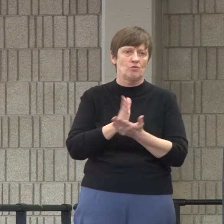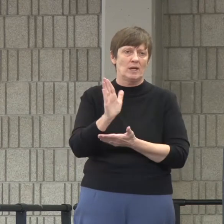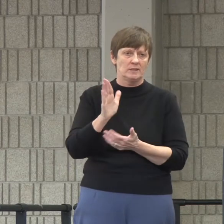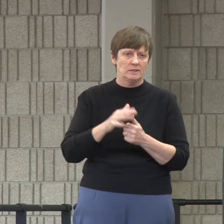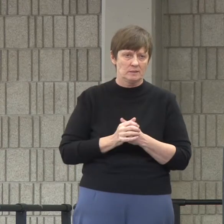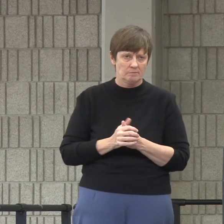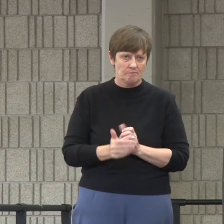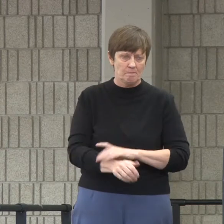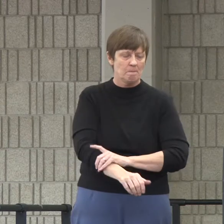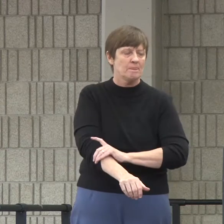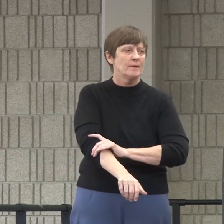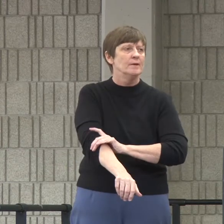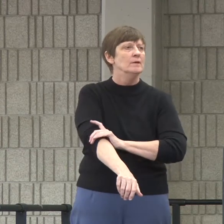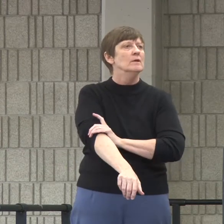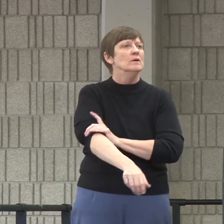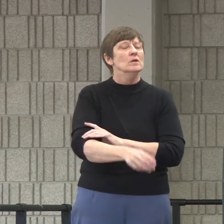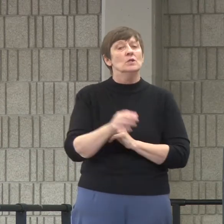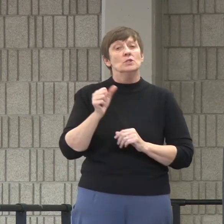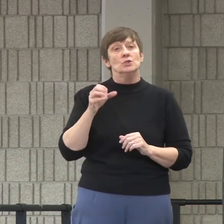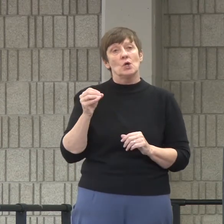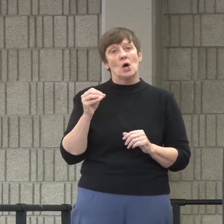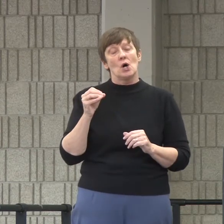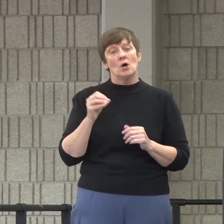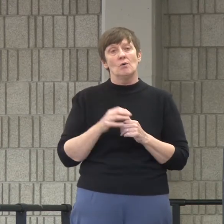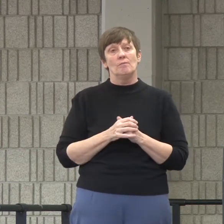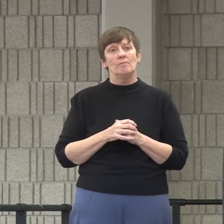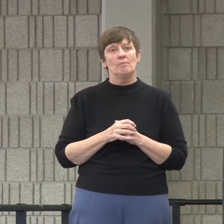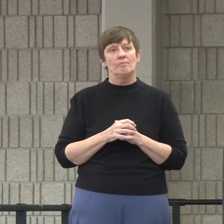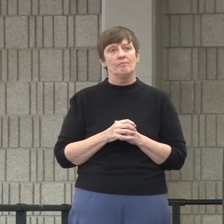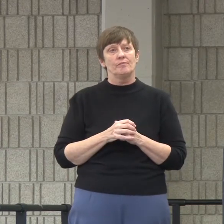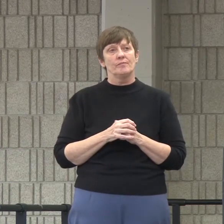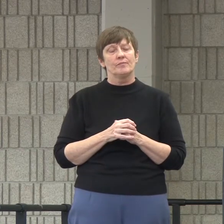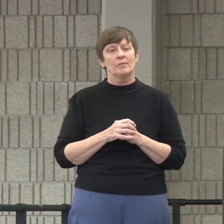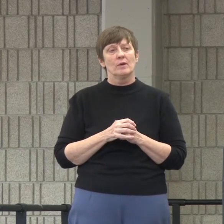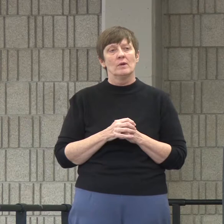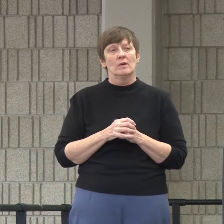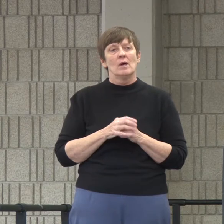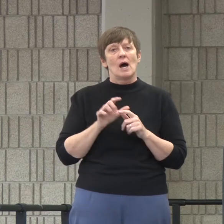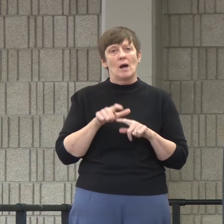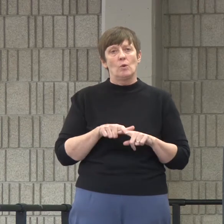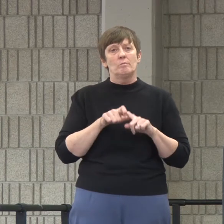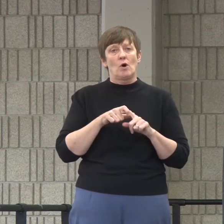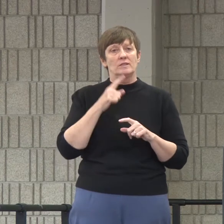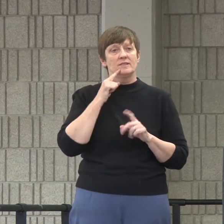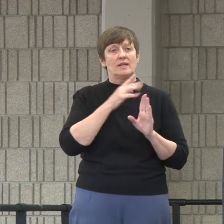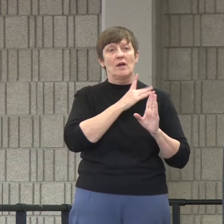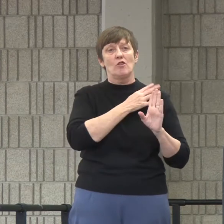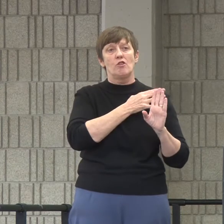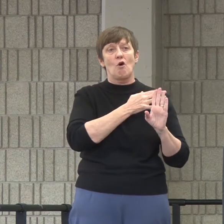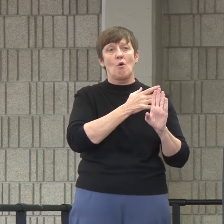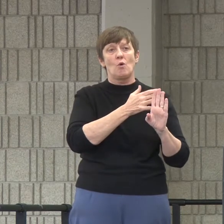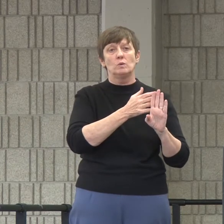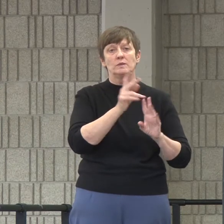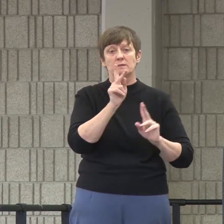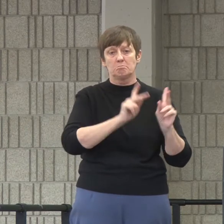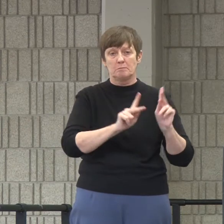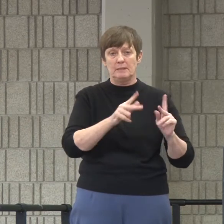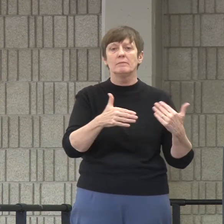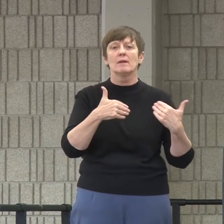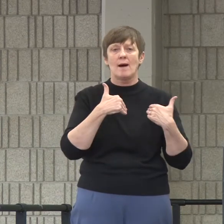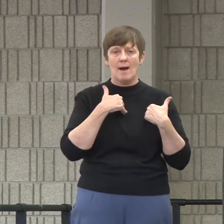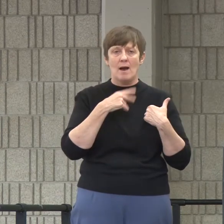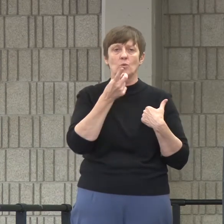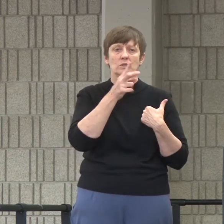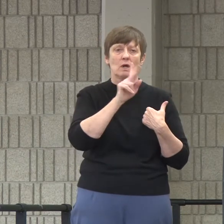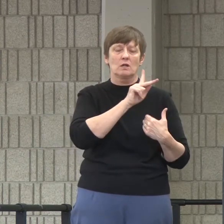So I would pause and say that these trailblazers had what Dr. King